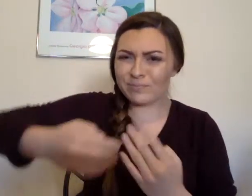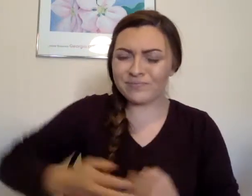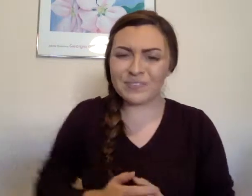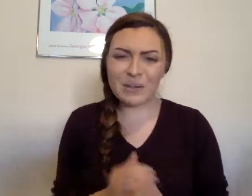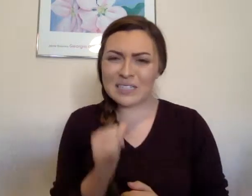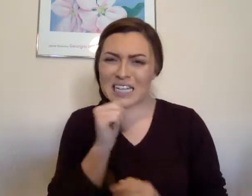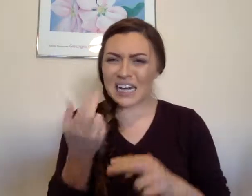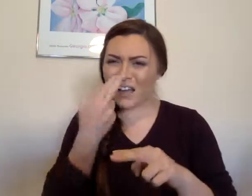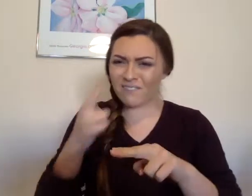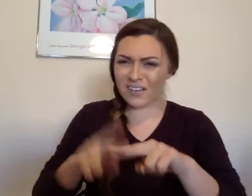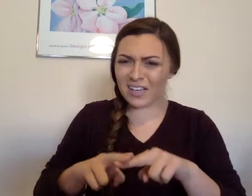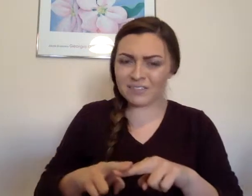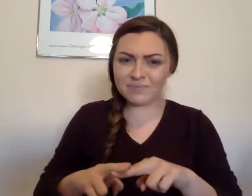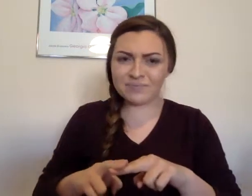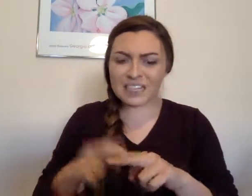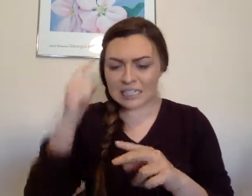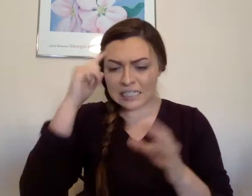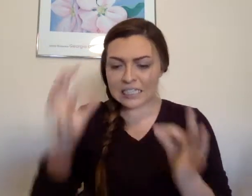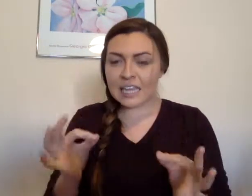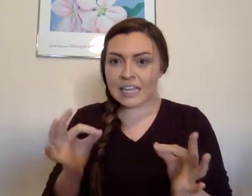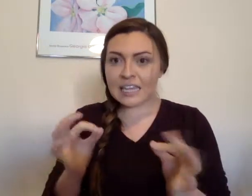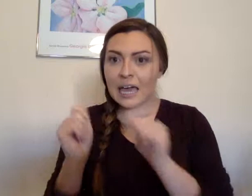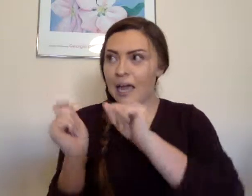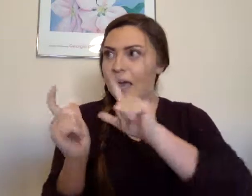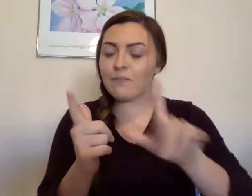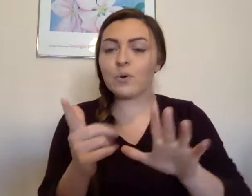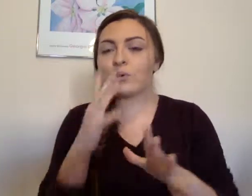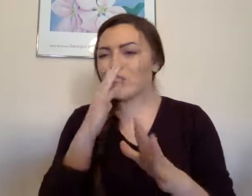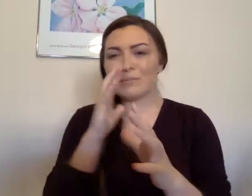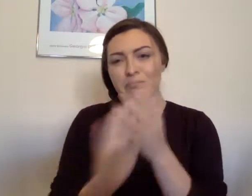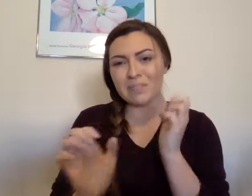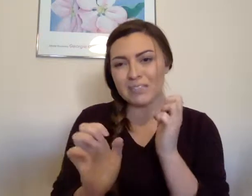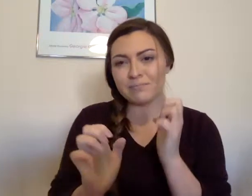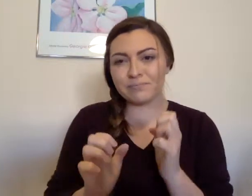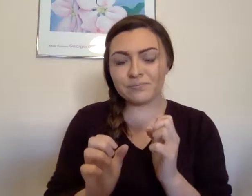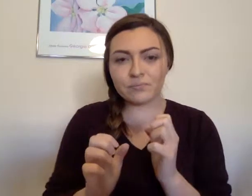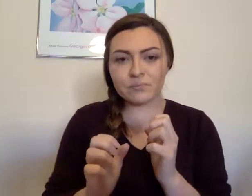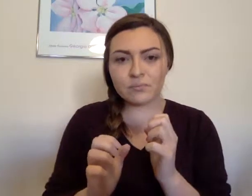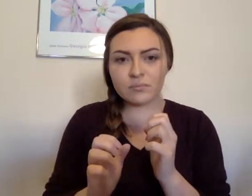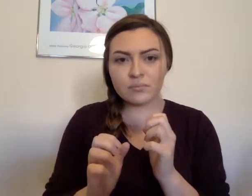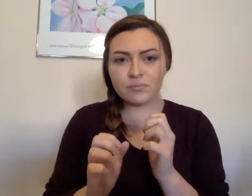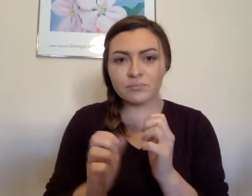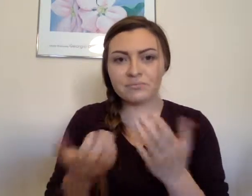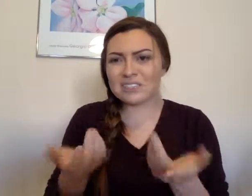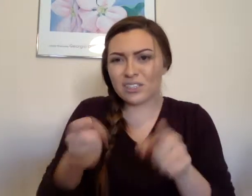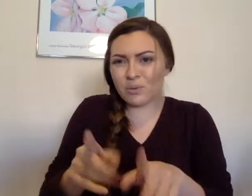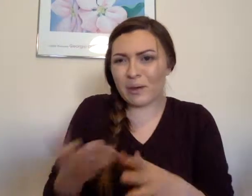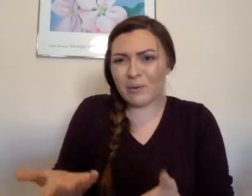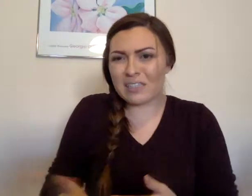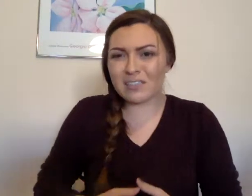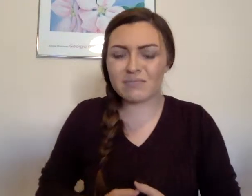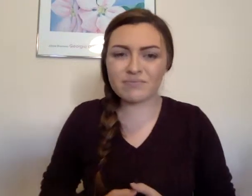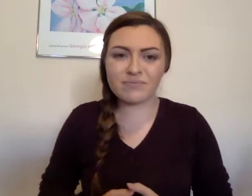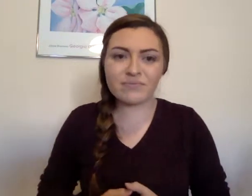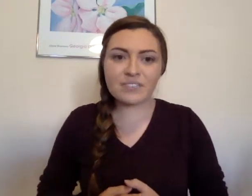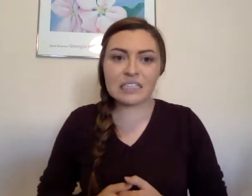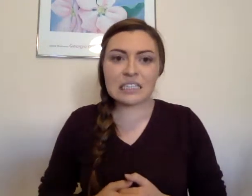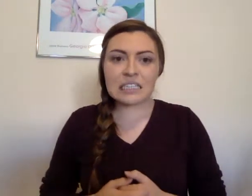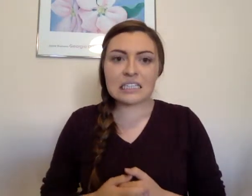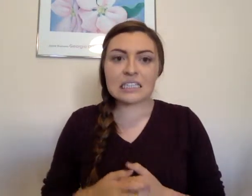I decided that everybody on this planet is just mean. It's just the way it was. In fact, I got to where I would send my kids to